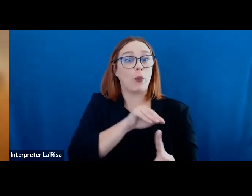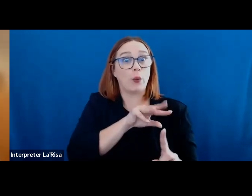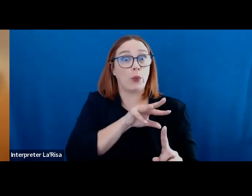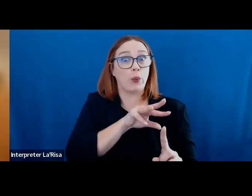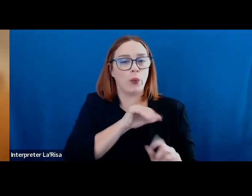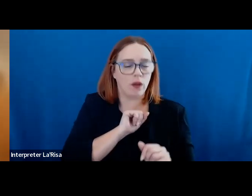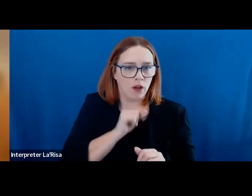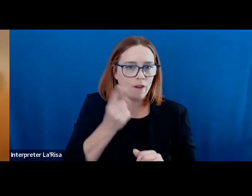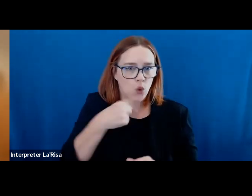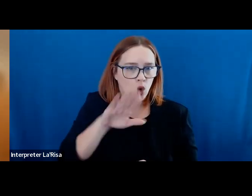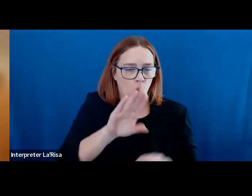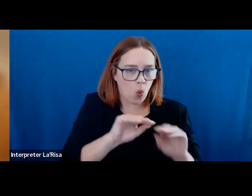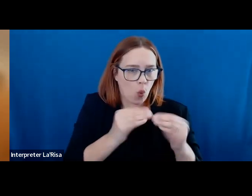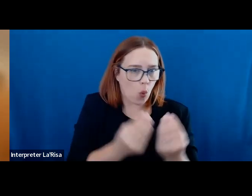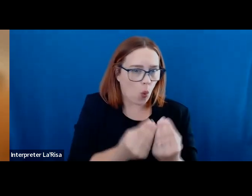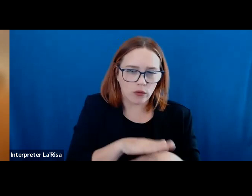of the things that